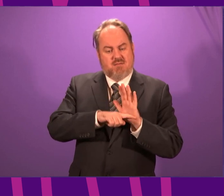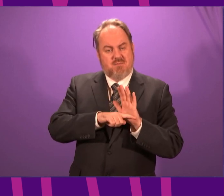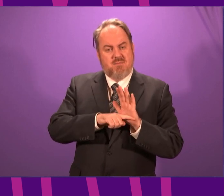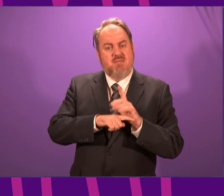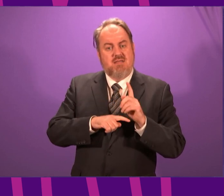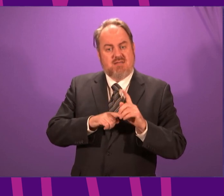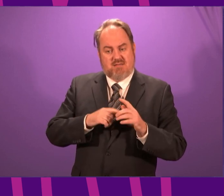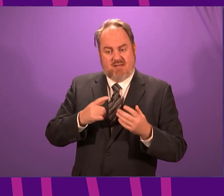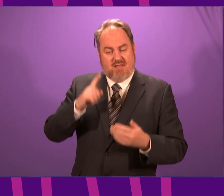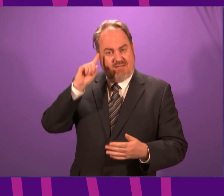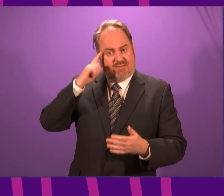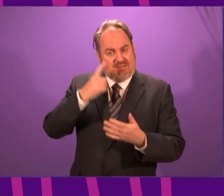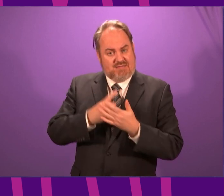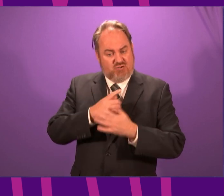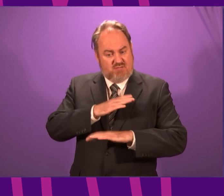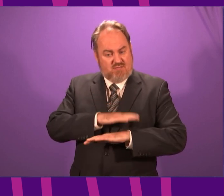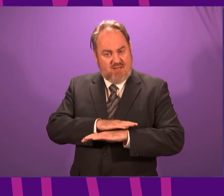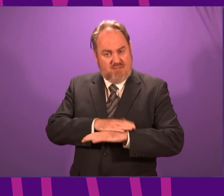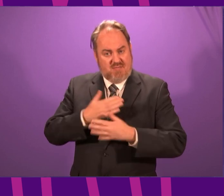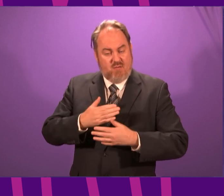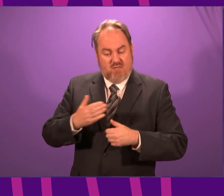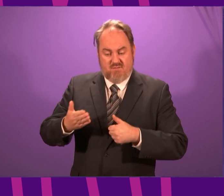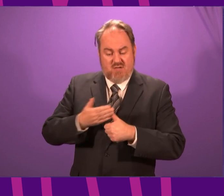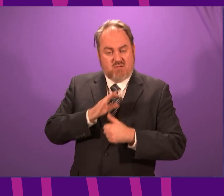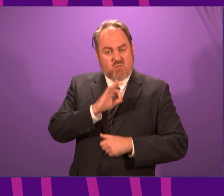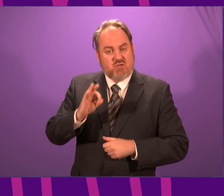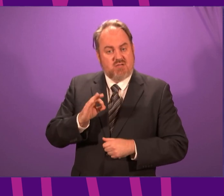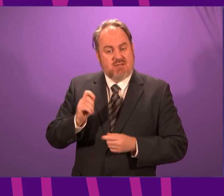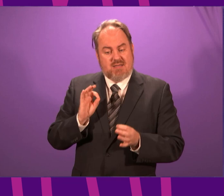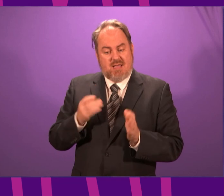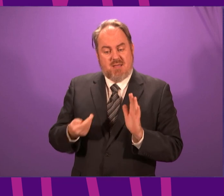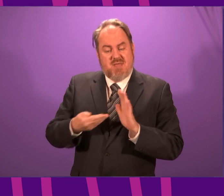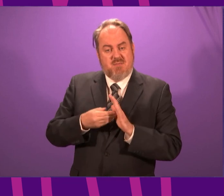the vote. The first question is that Amendment